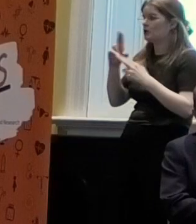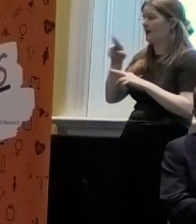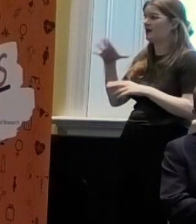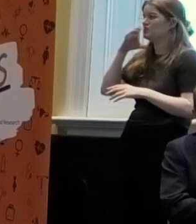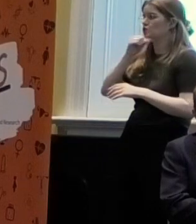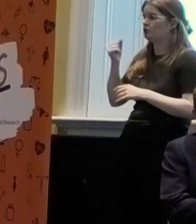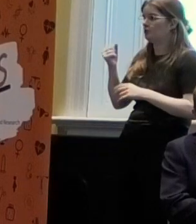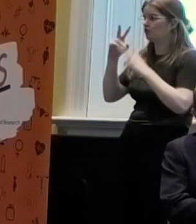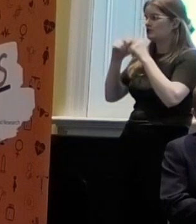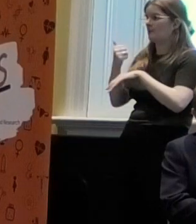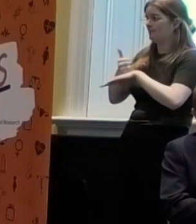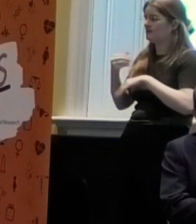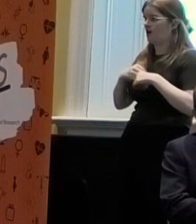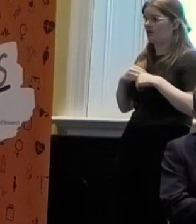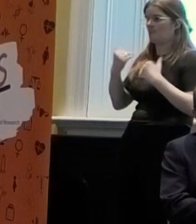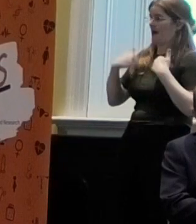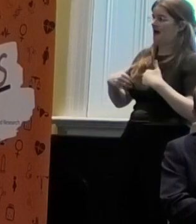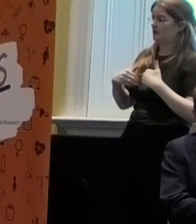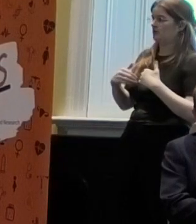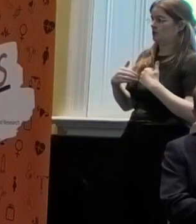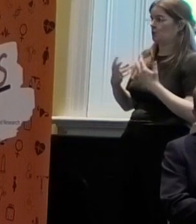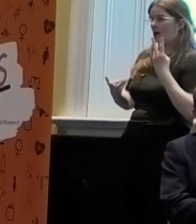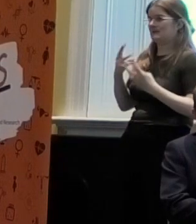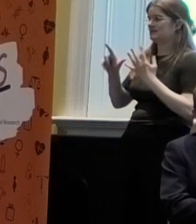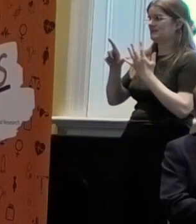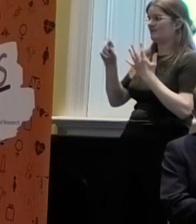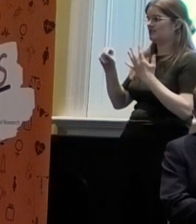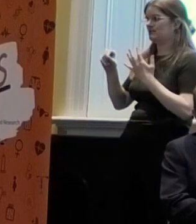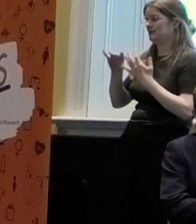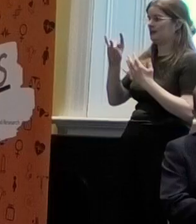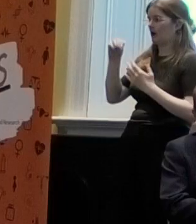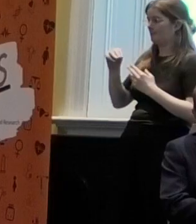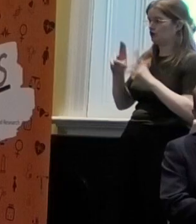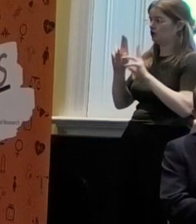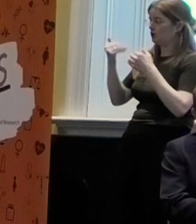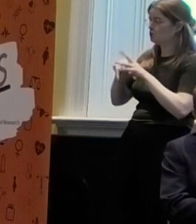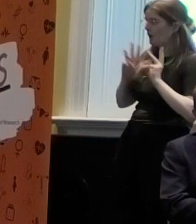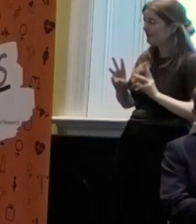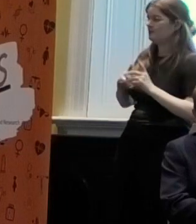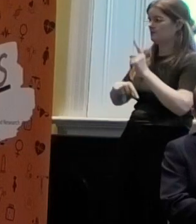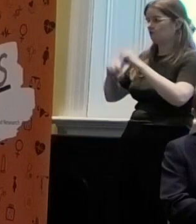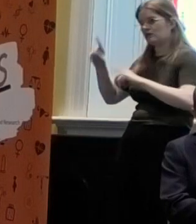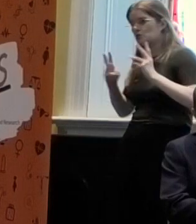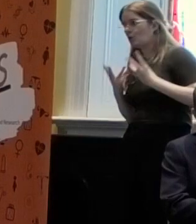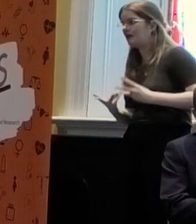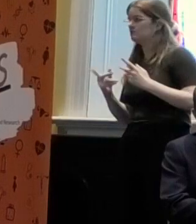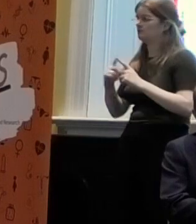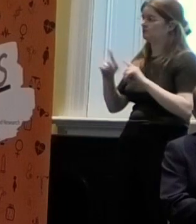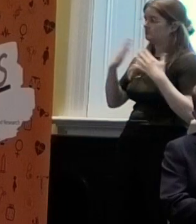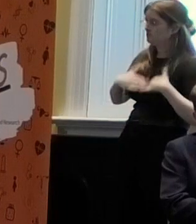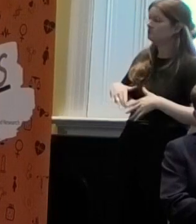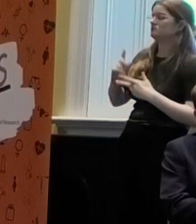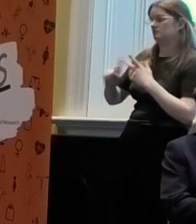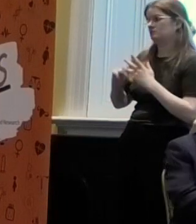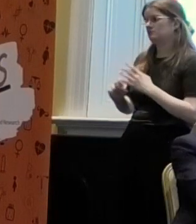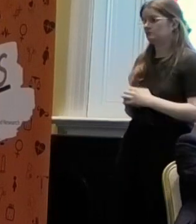to be designing drugs not just for one particular standard, but taking things throughout in loads of different ways and throughout different ages.